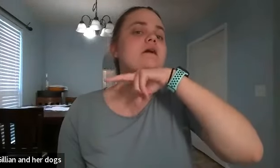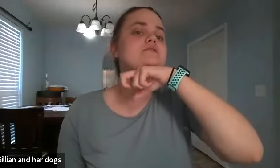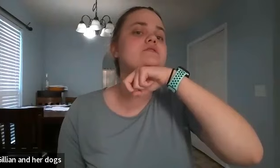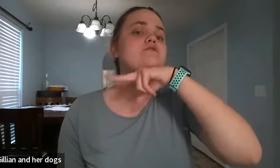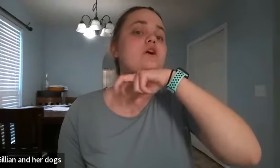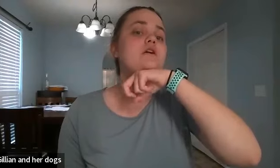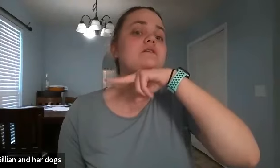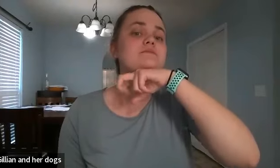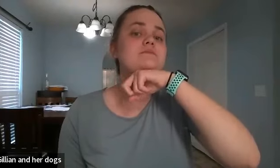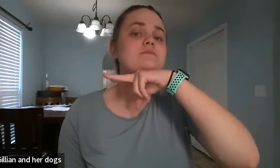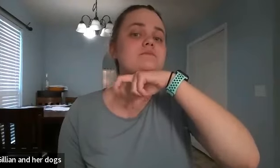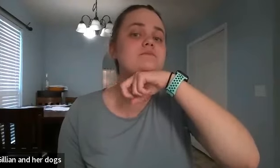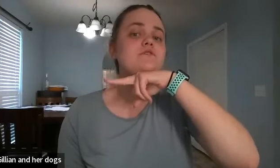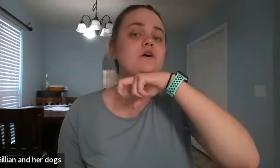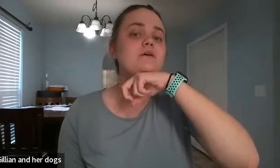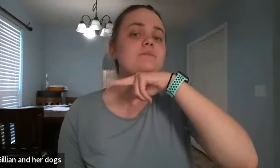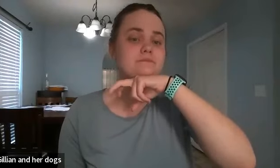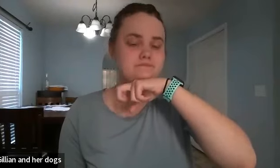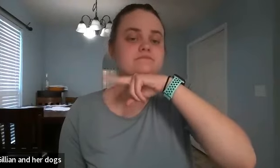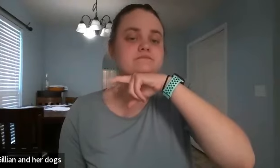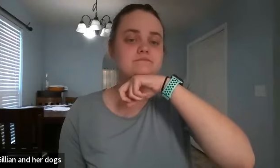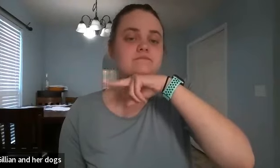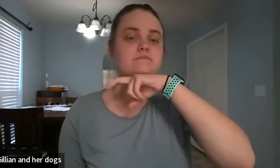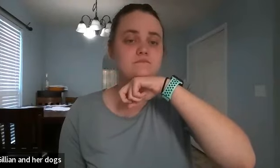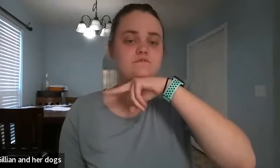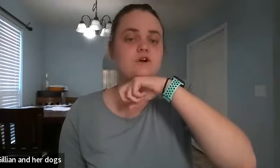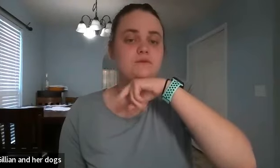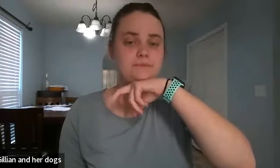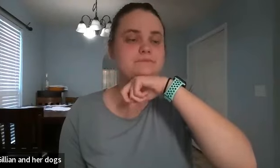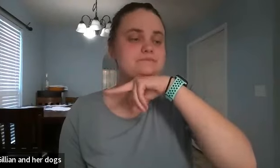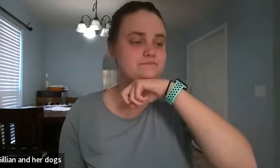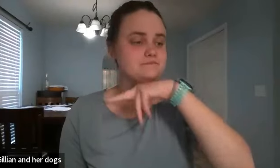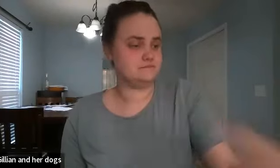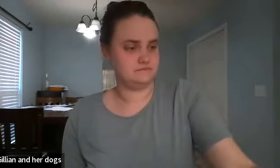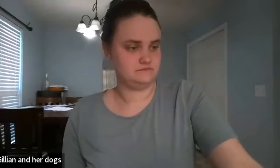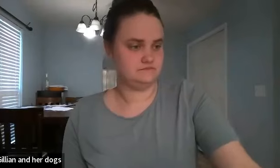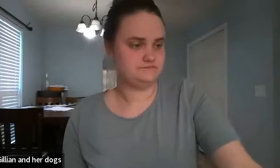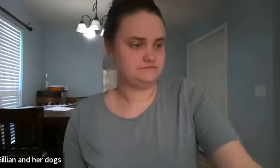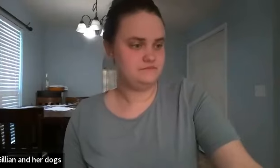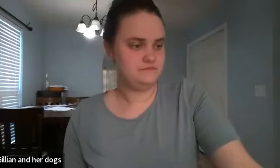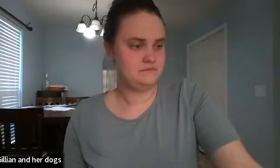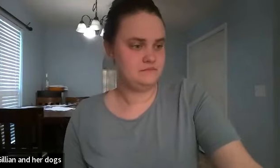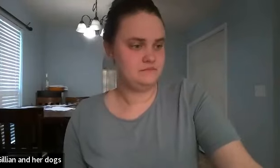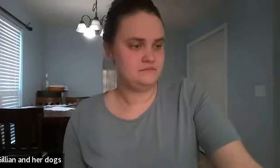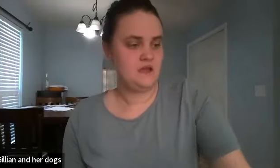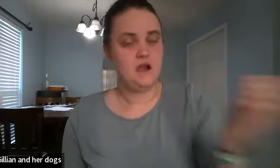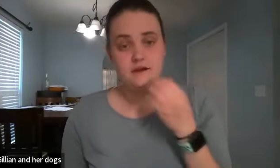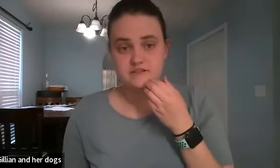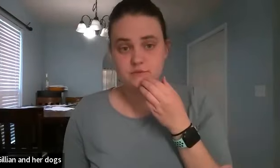out. Frog. Frog. Frog. Our next one we